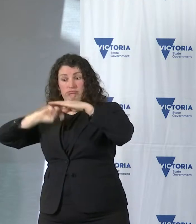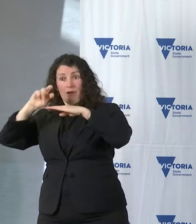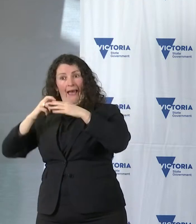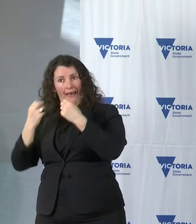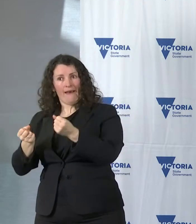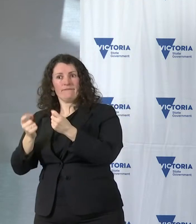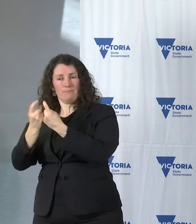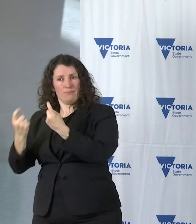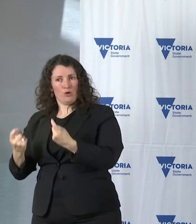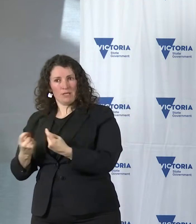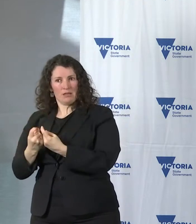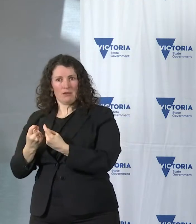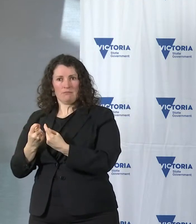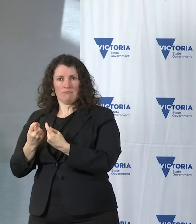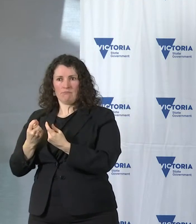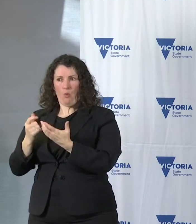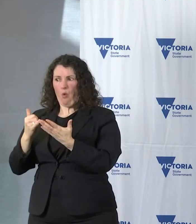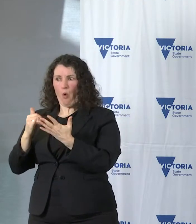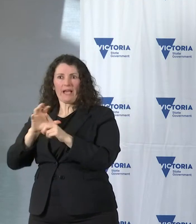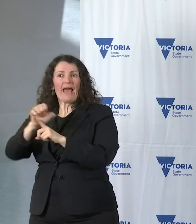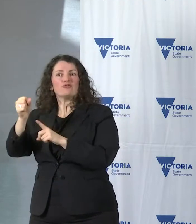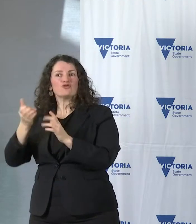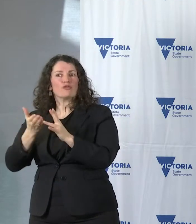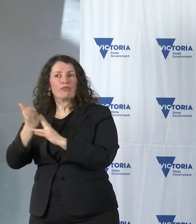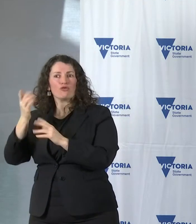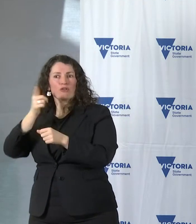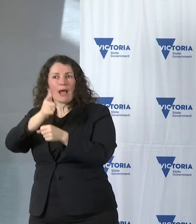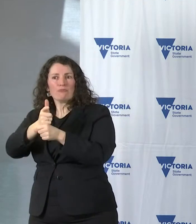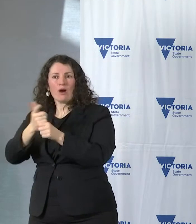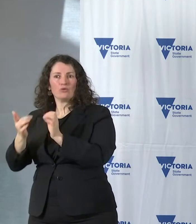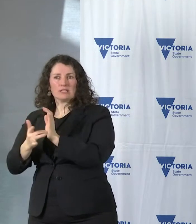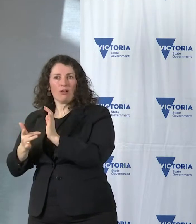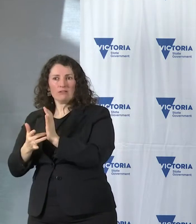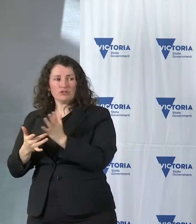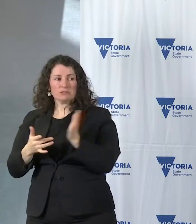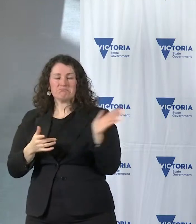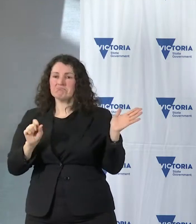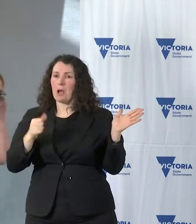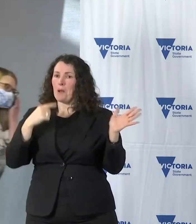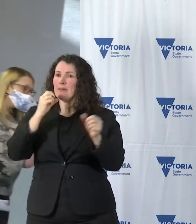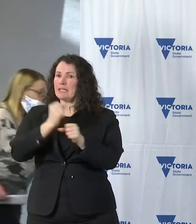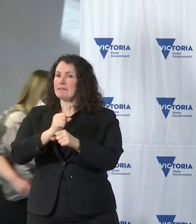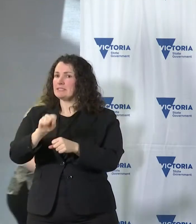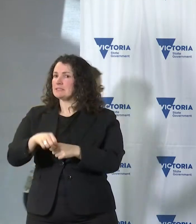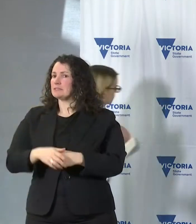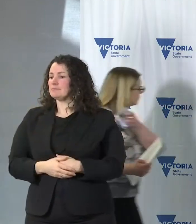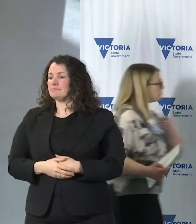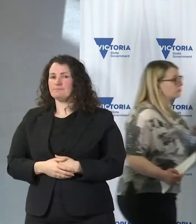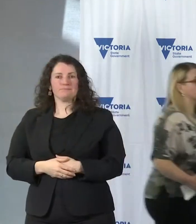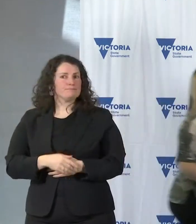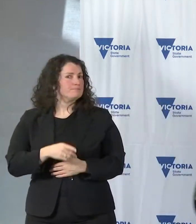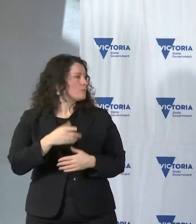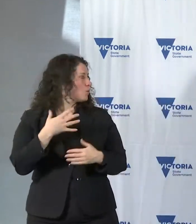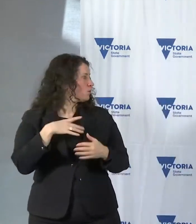for you. Just one quickly for Kate on contact tracing. Go for your life.